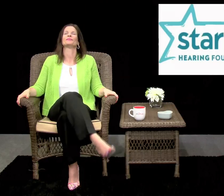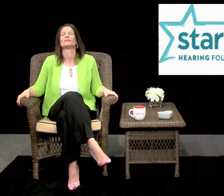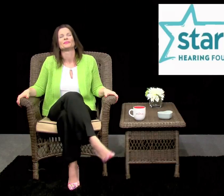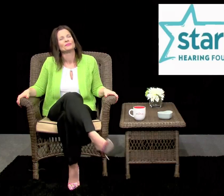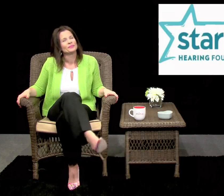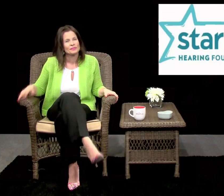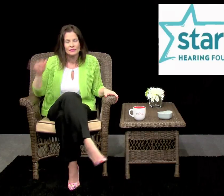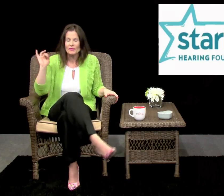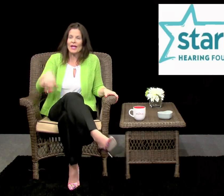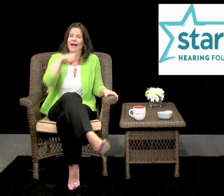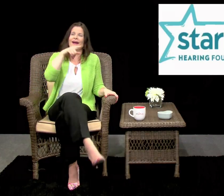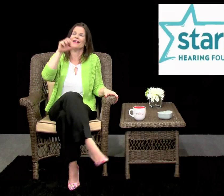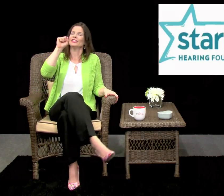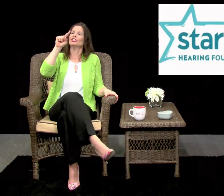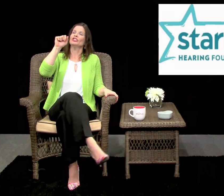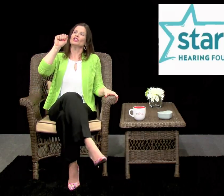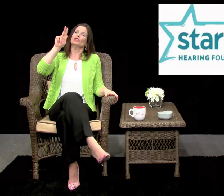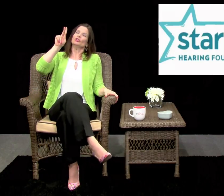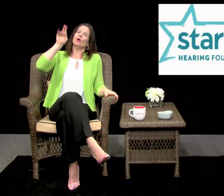the oppression from the hearing community.